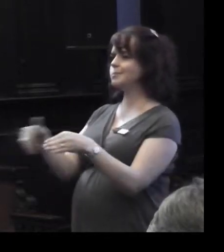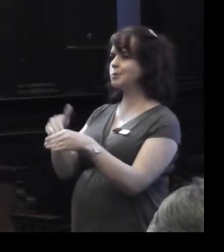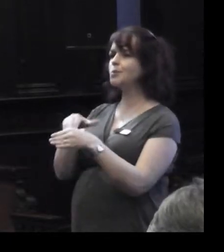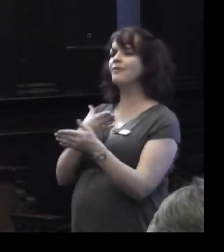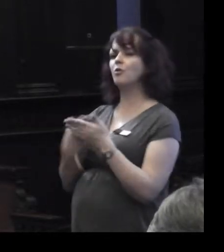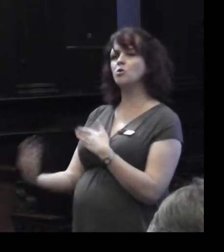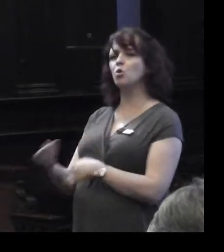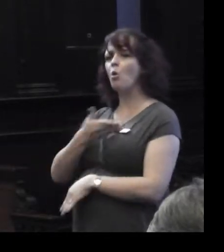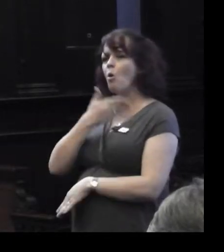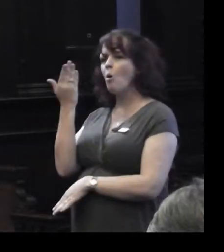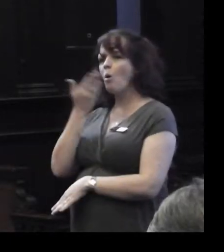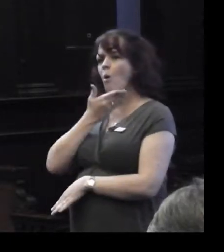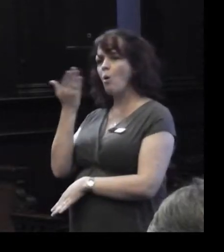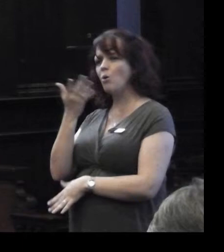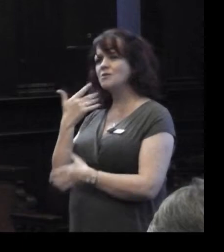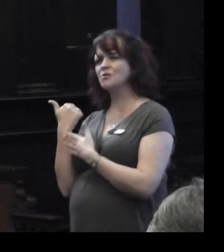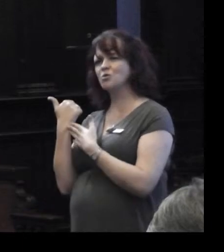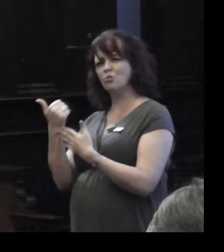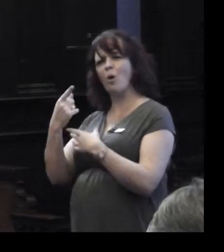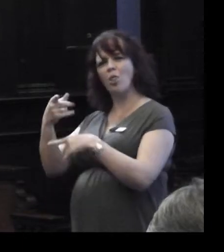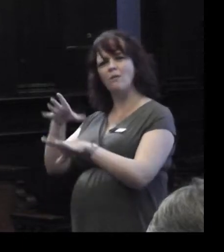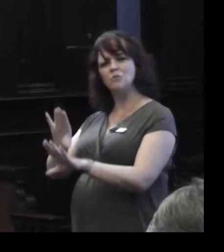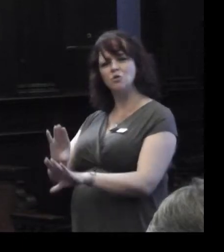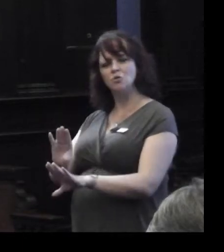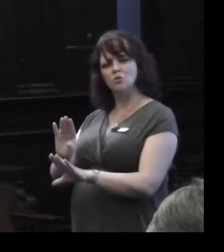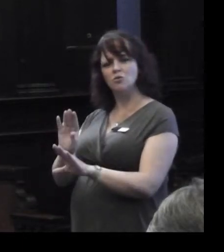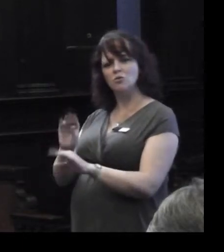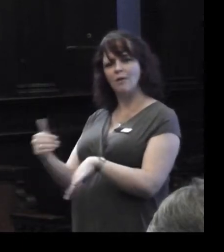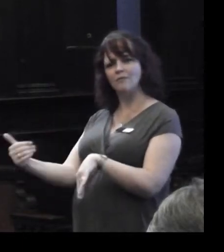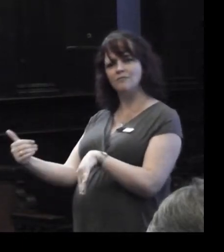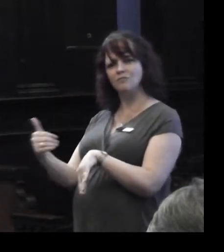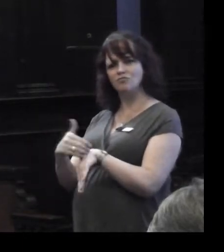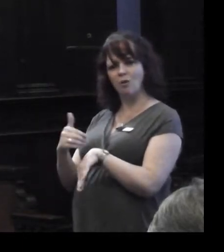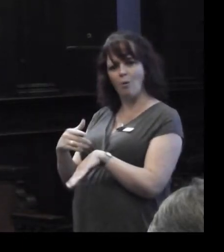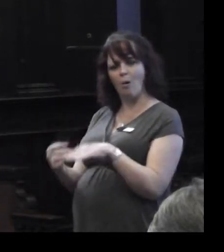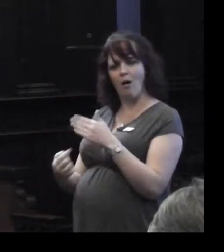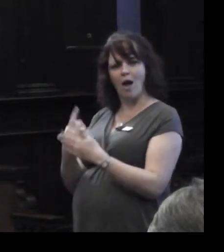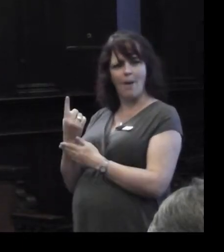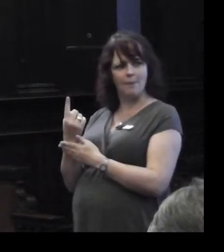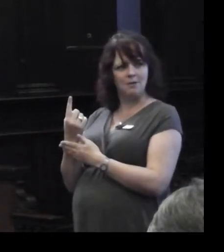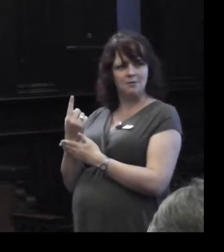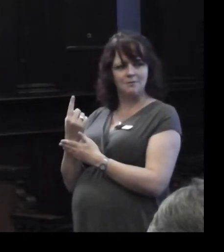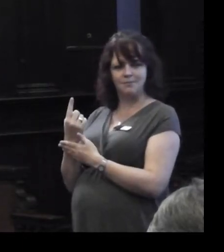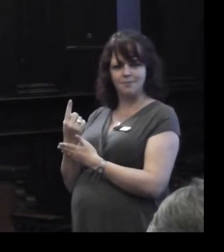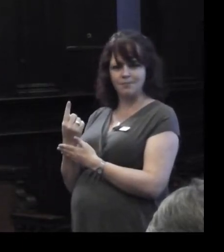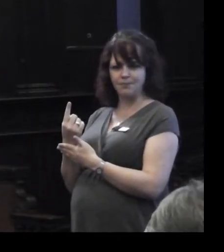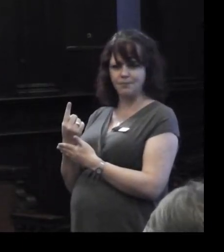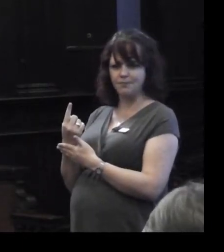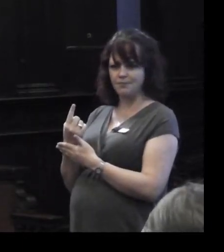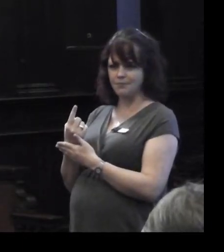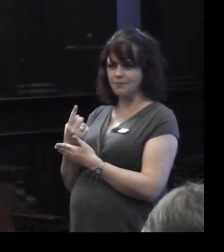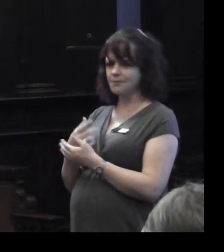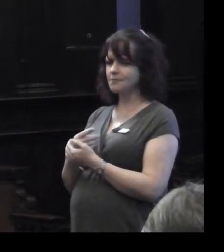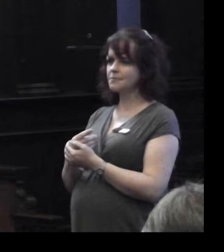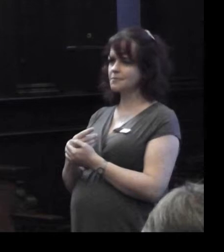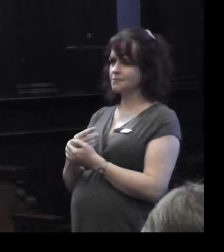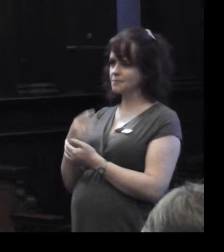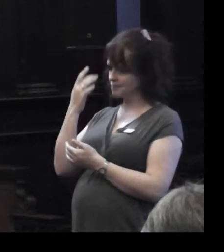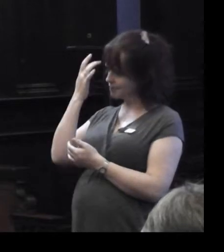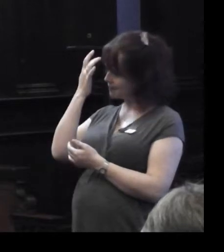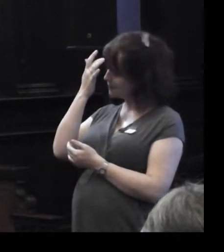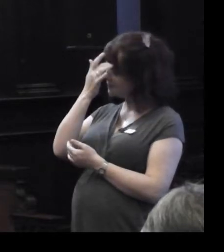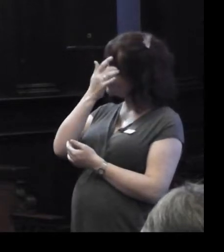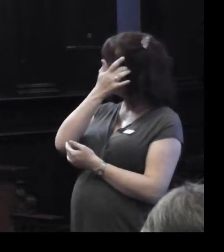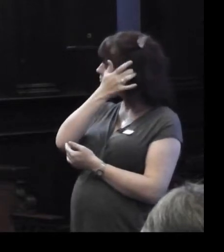package that will move people away from the detrimental aspects of violent behaviour.